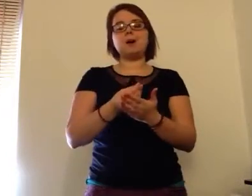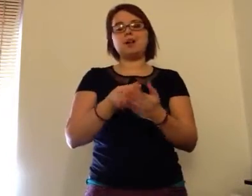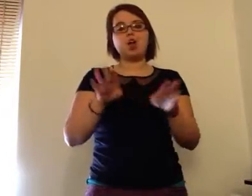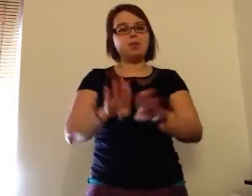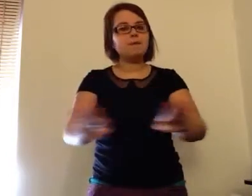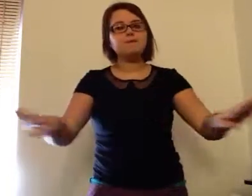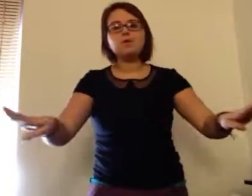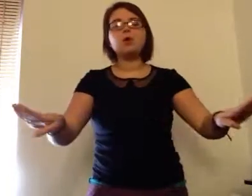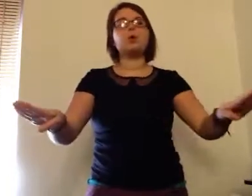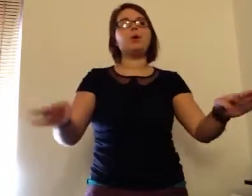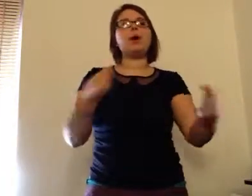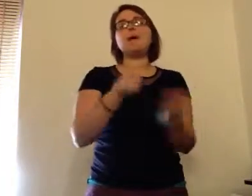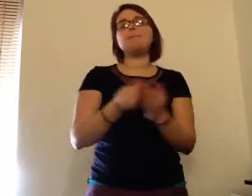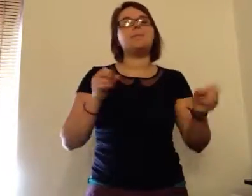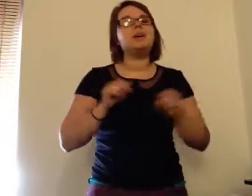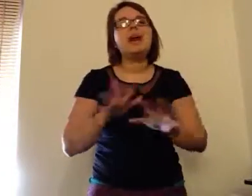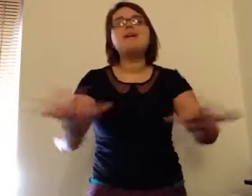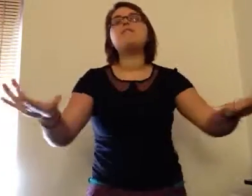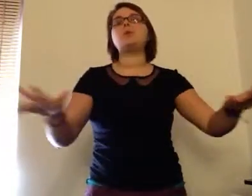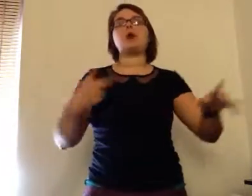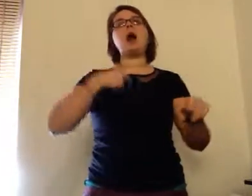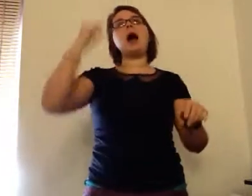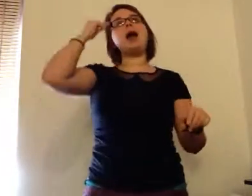I think we cleaned it up. My mom would have cleaned it up.